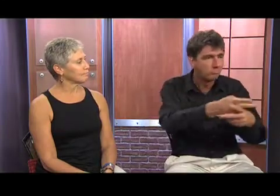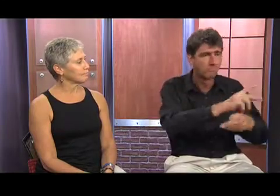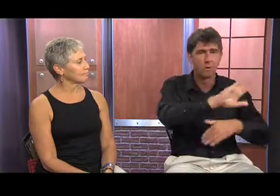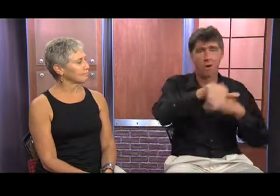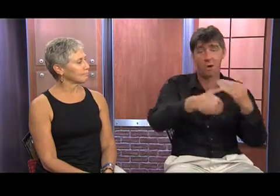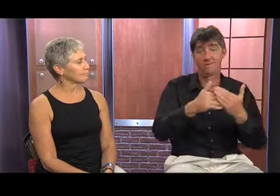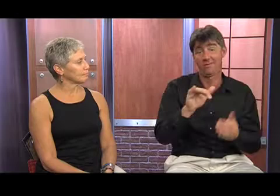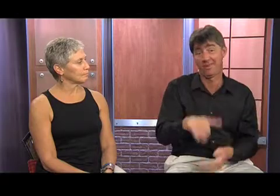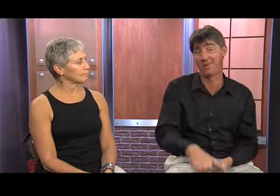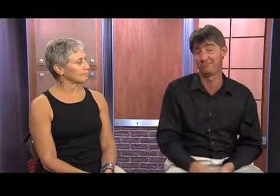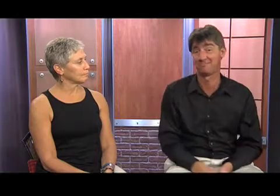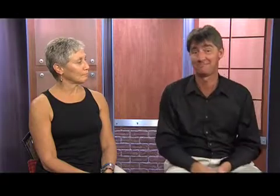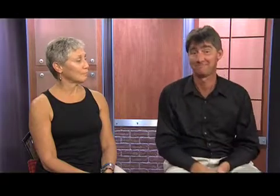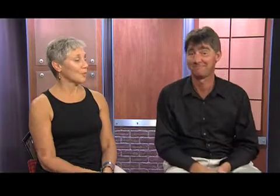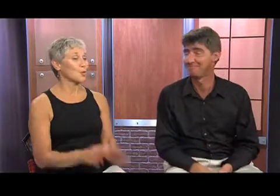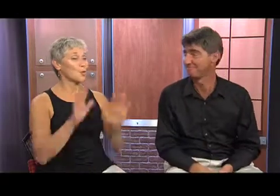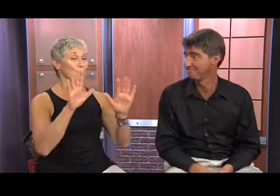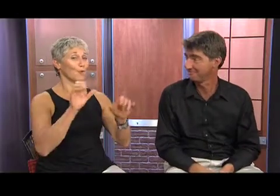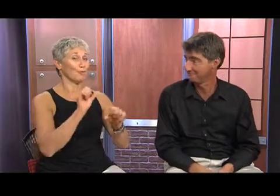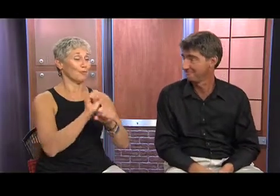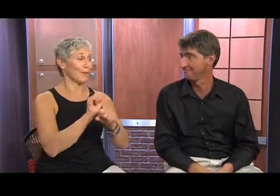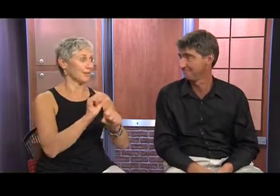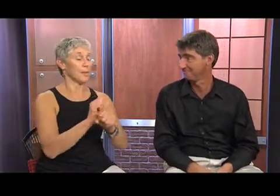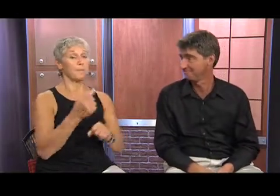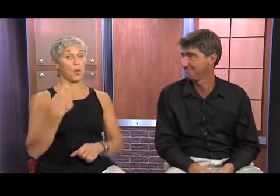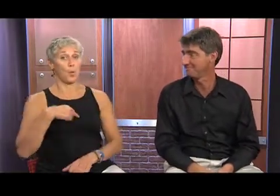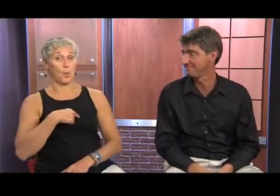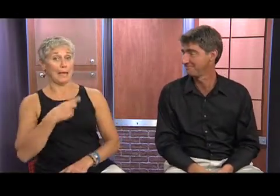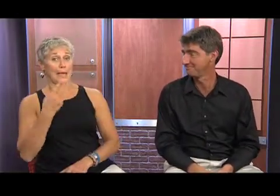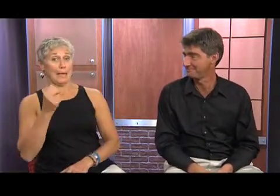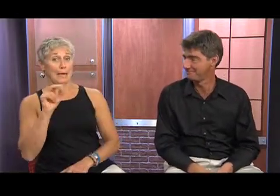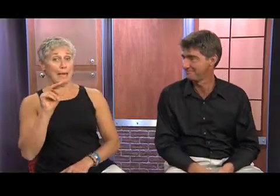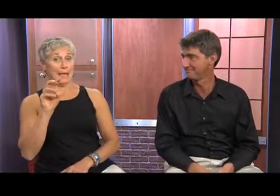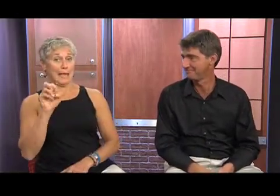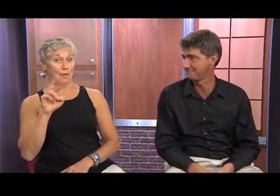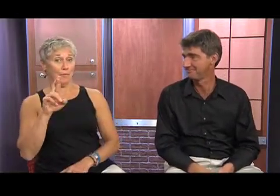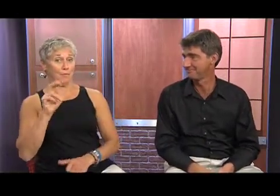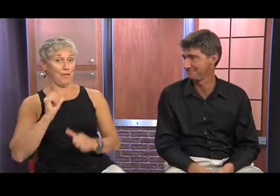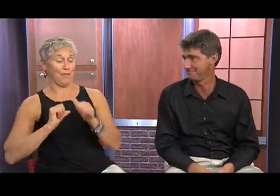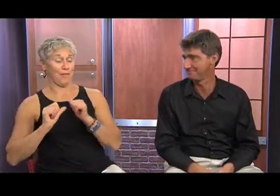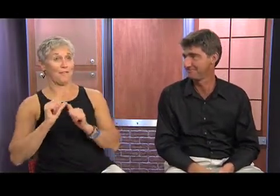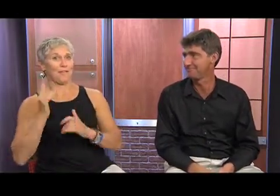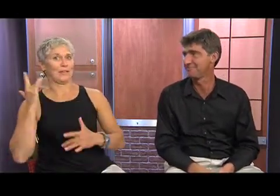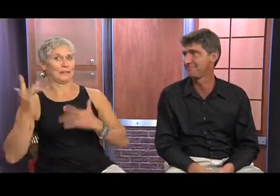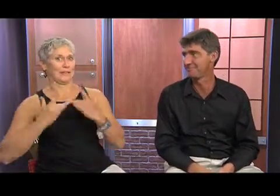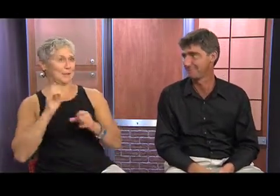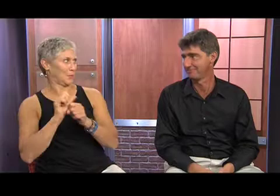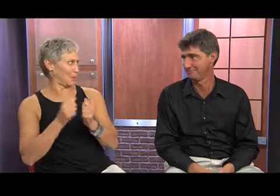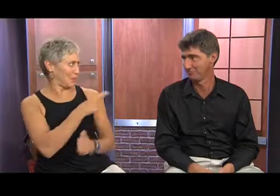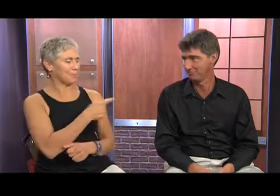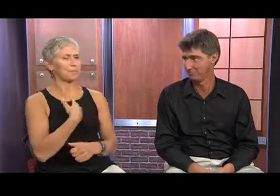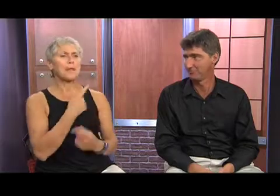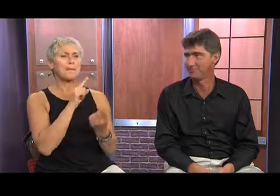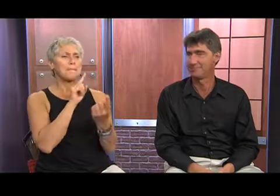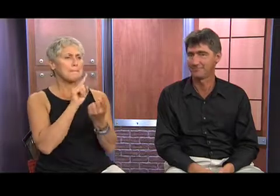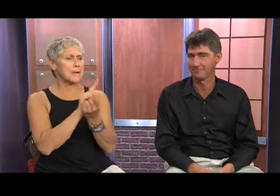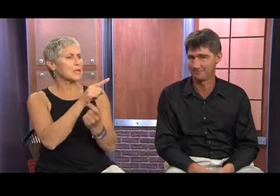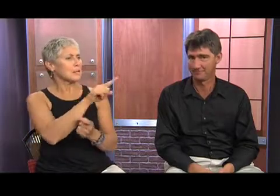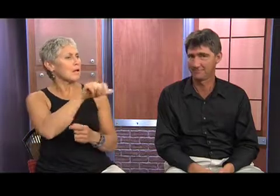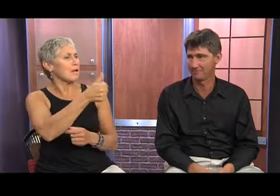great job. We are very excited to be working with you, and I really enjoyed meeting with you and one of your interpreters earlier